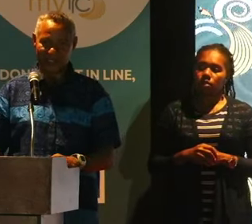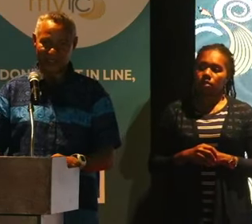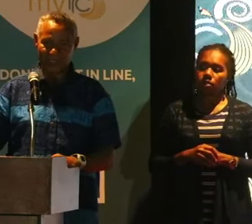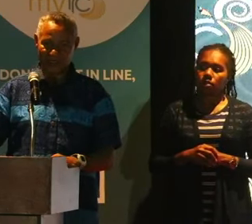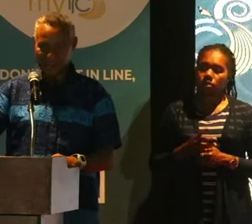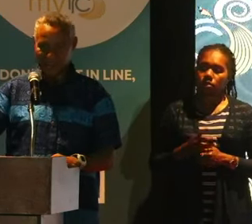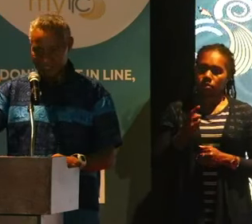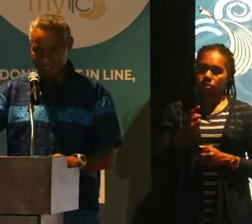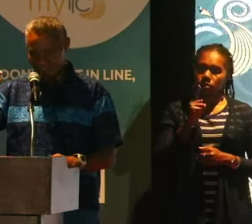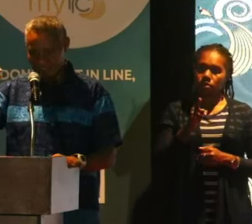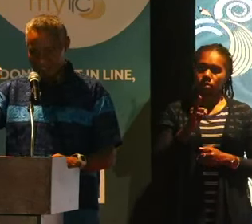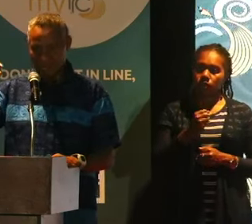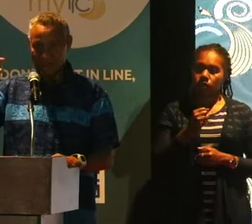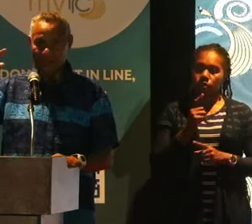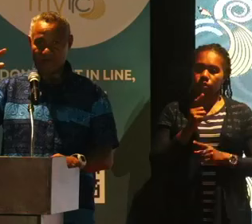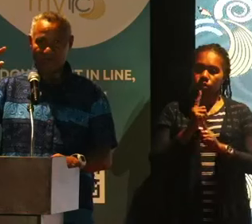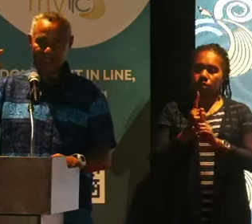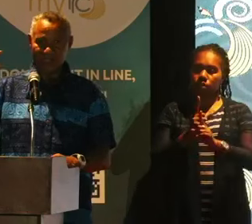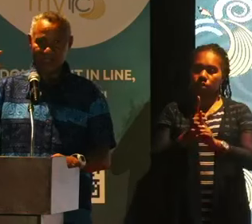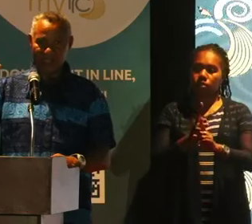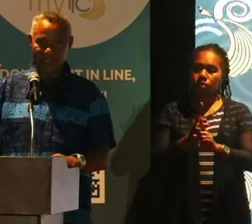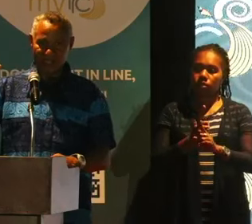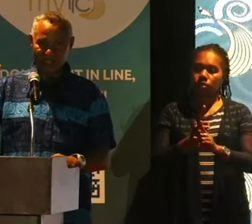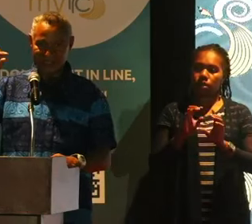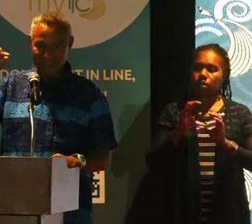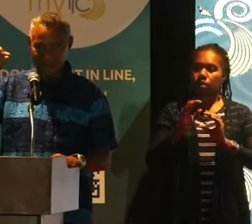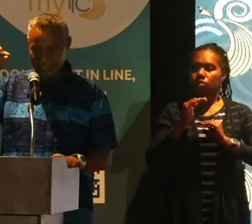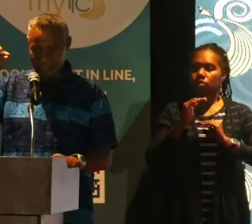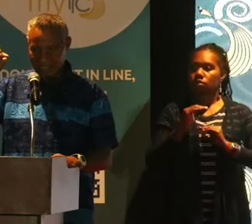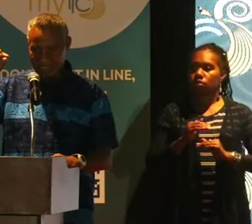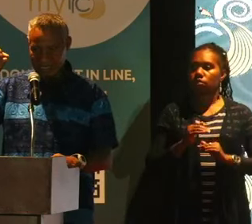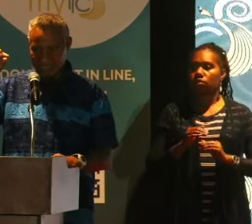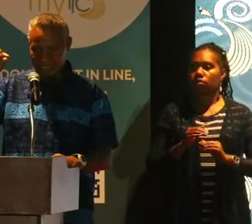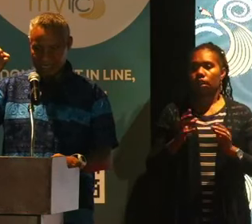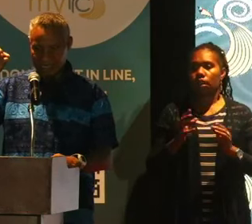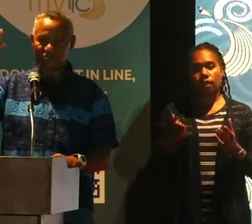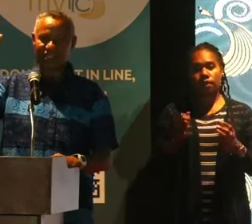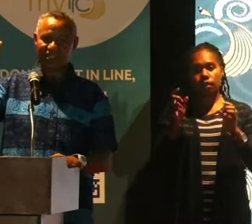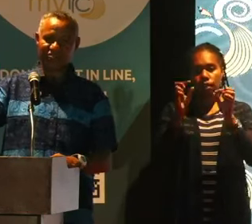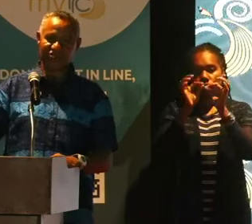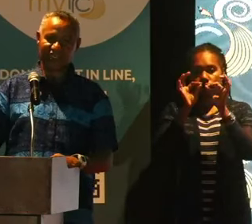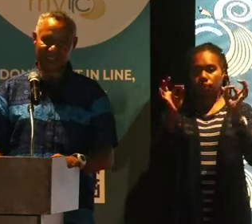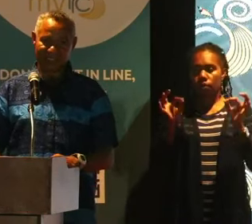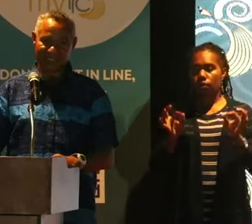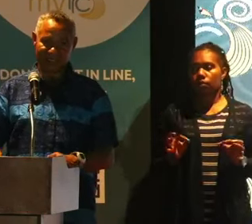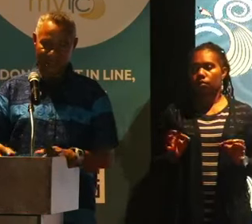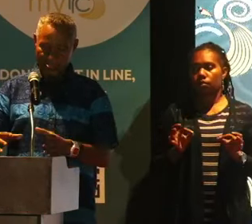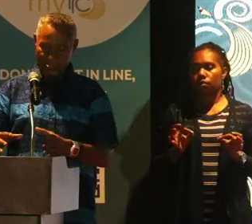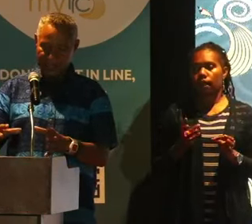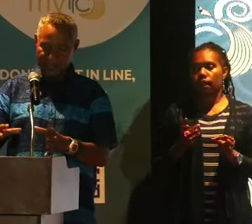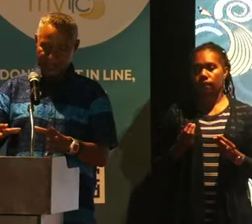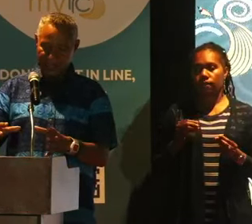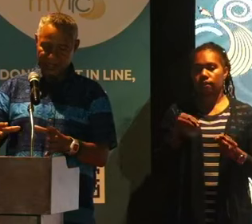to us, we can just change their form 4, and we can give you the